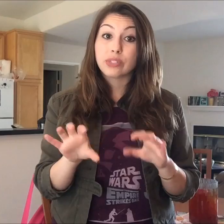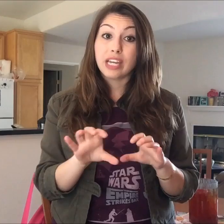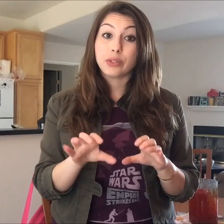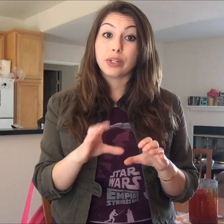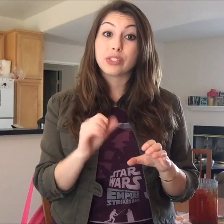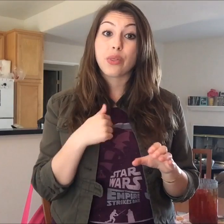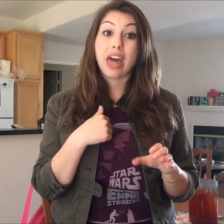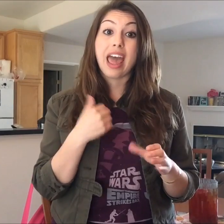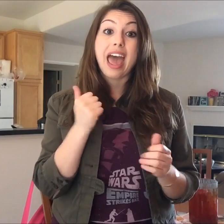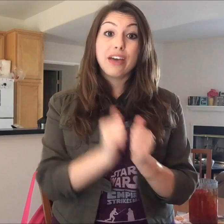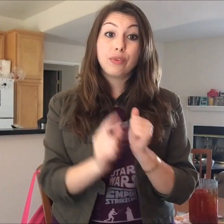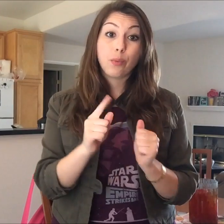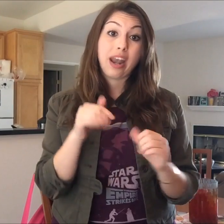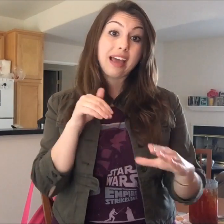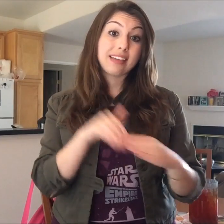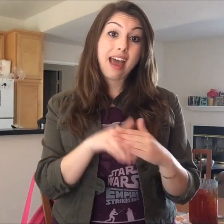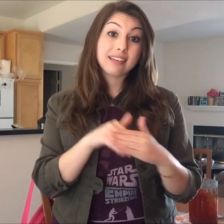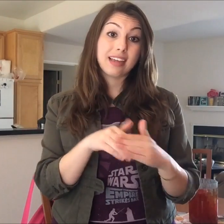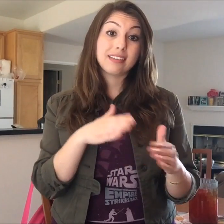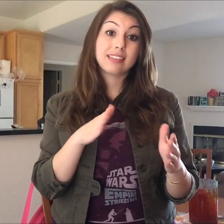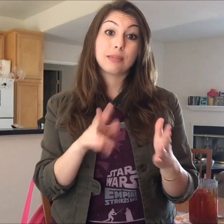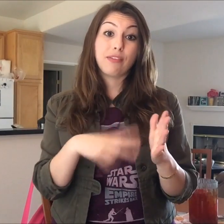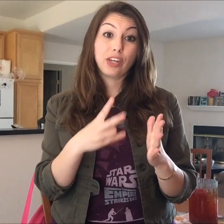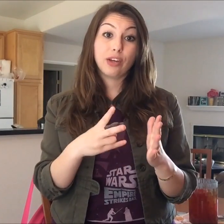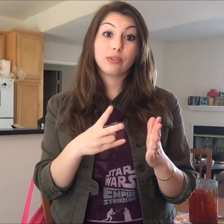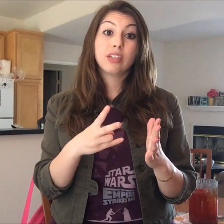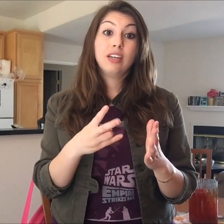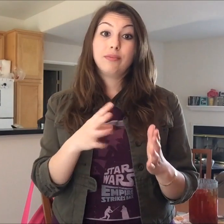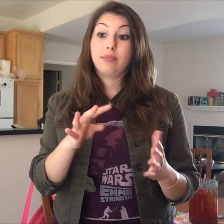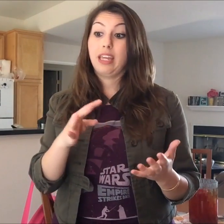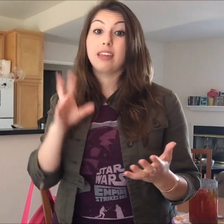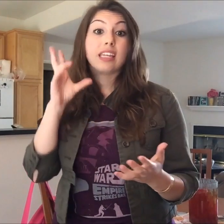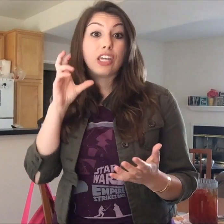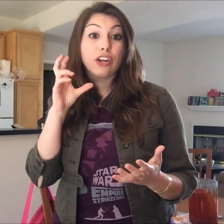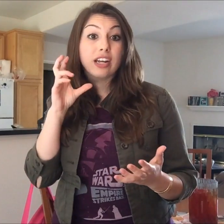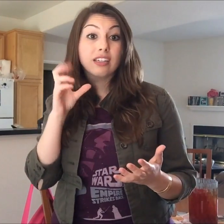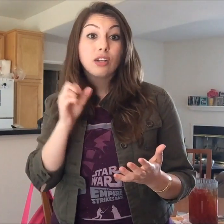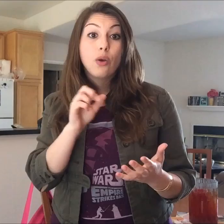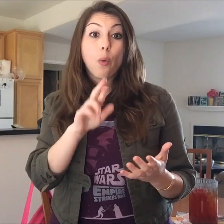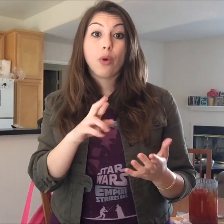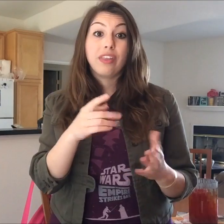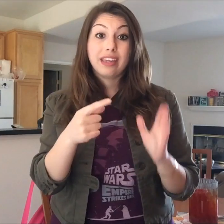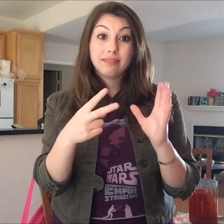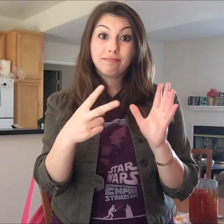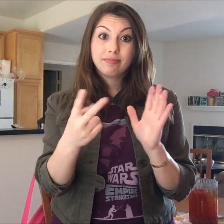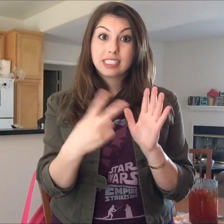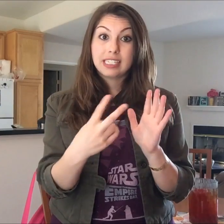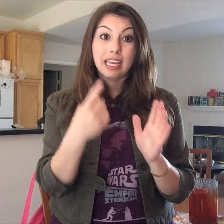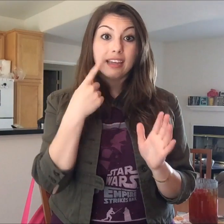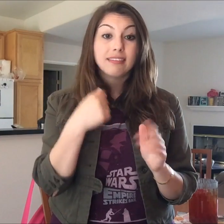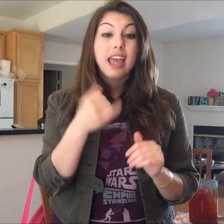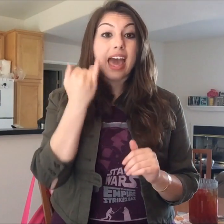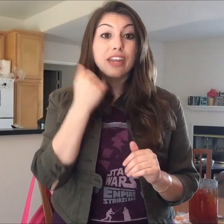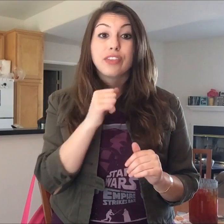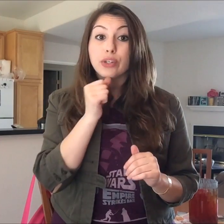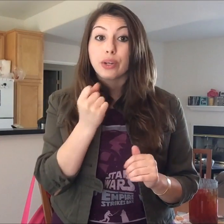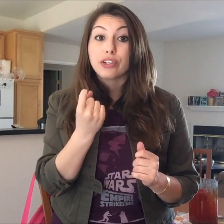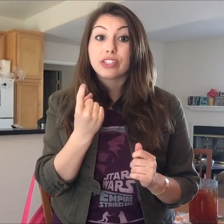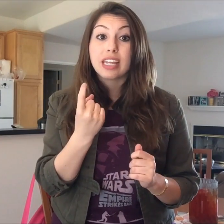I do it so that everyone has access to my videos. They can hear it or they can see it, and if they don't